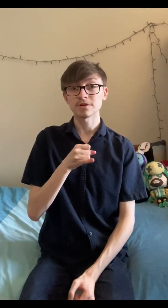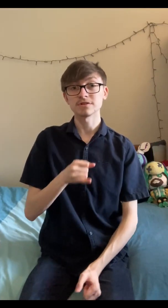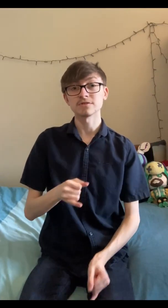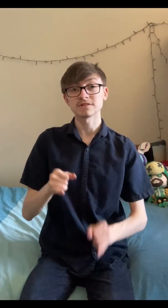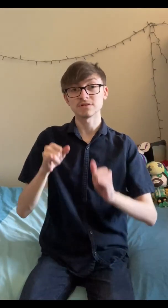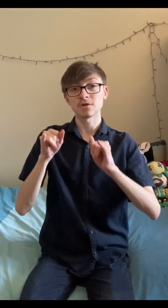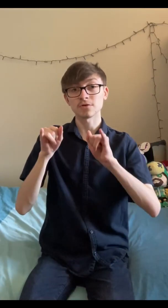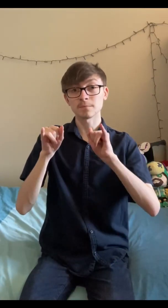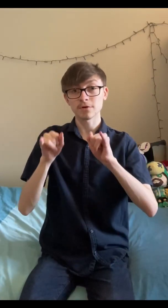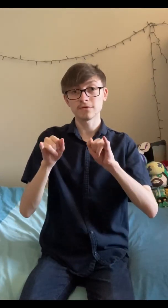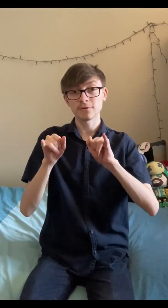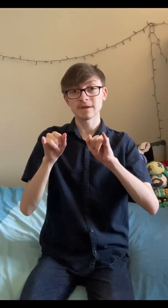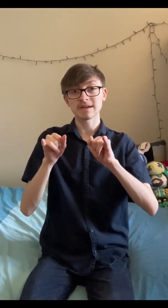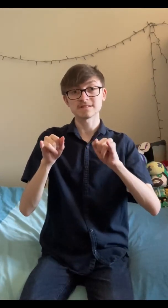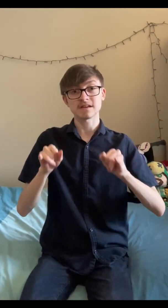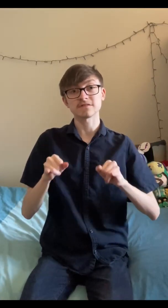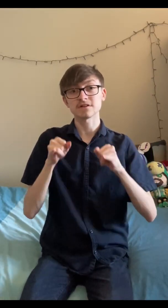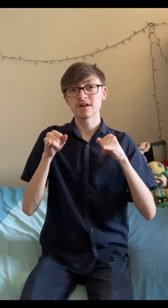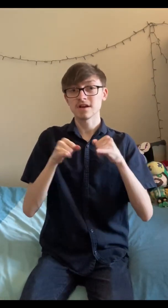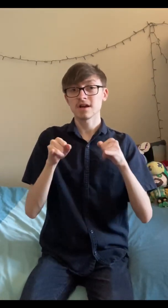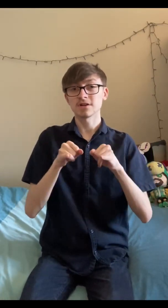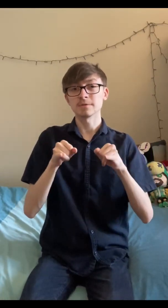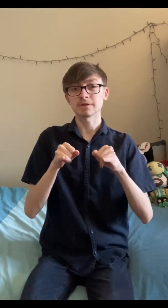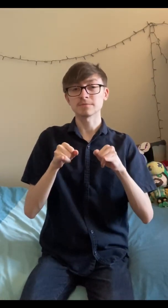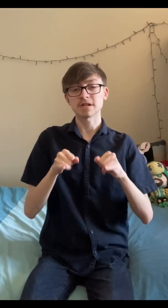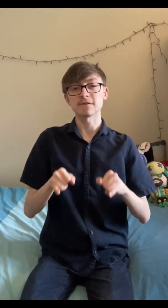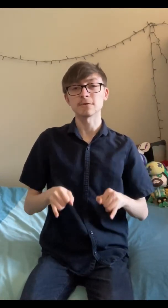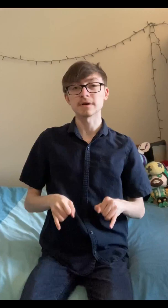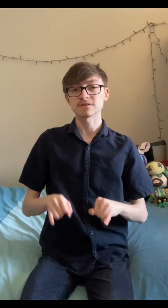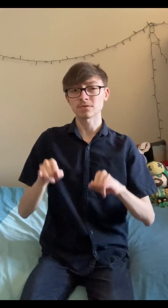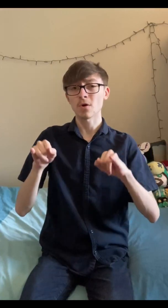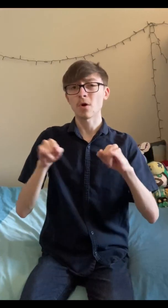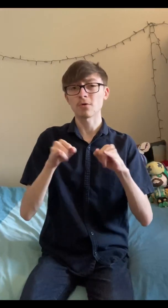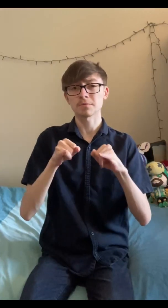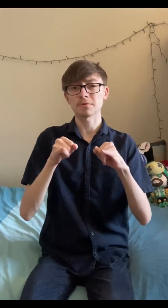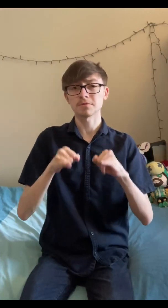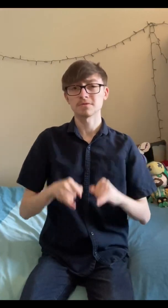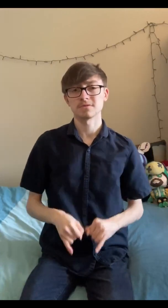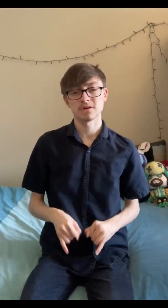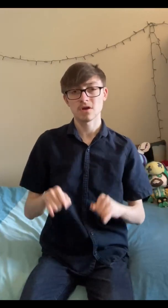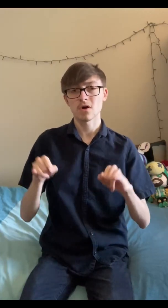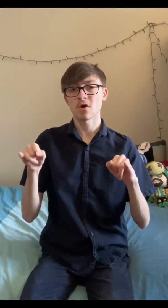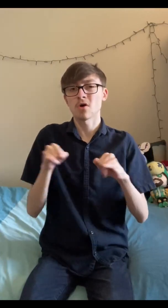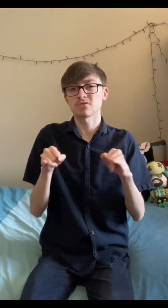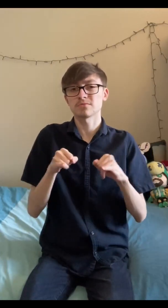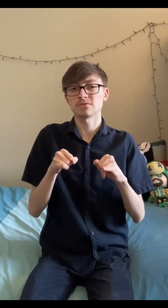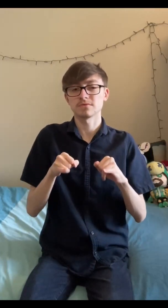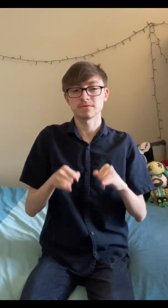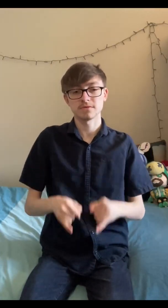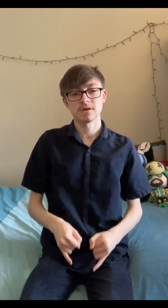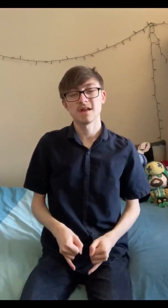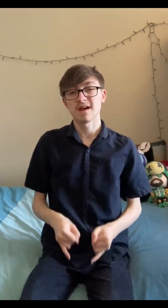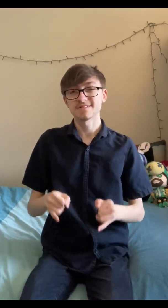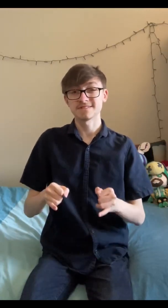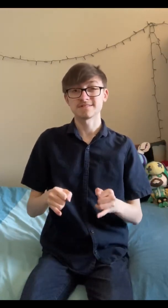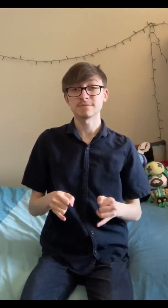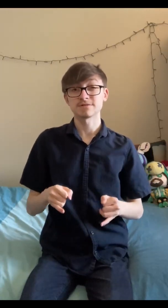do is that you hold up both your pinkies together and you bring them together a little bit. So horrible, horrible. And this is the same sign